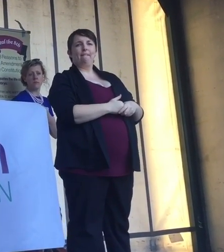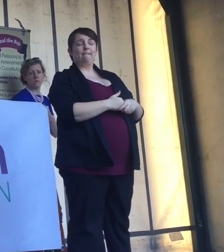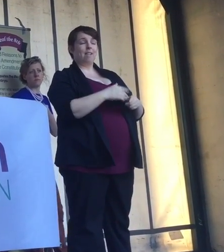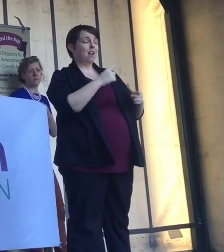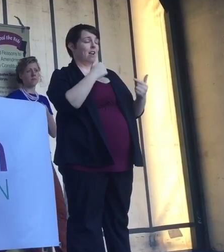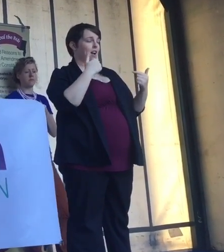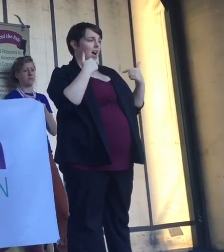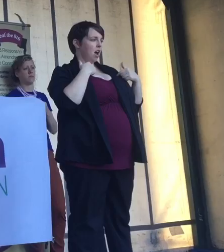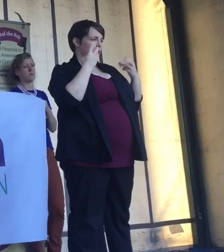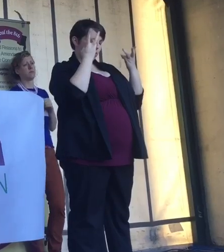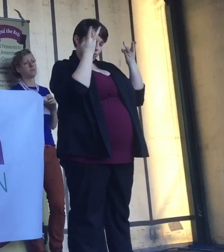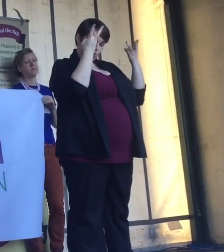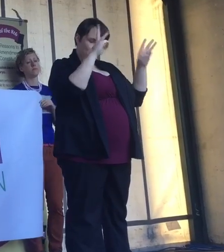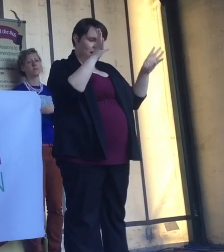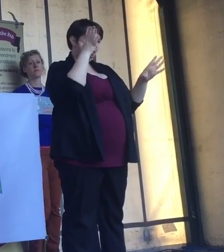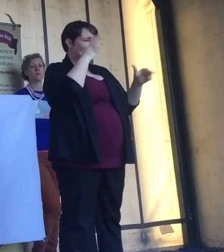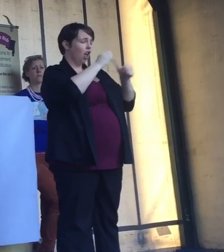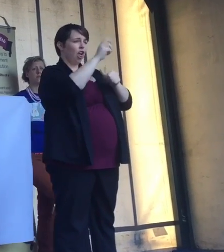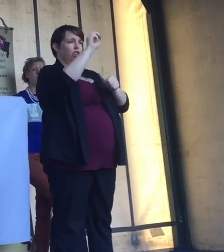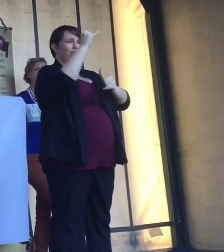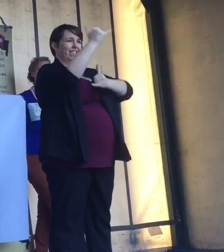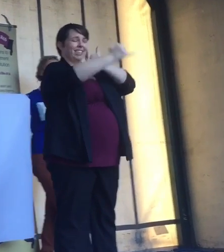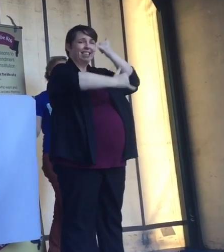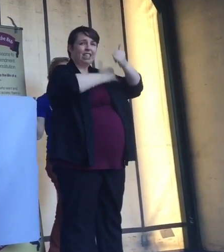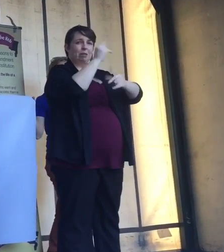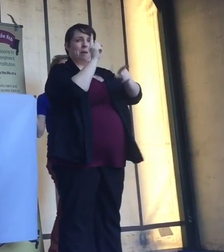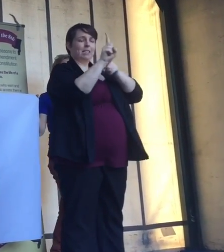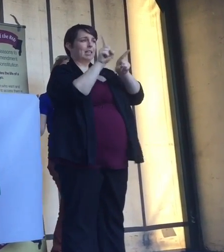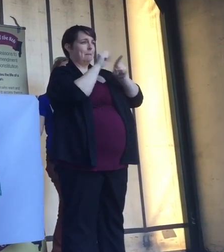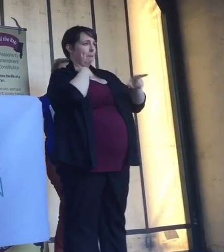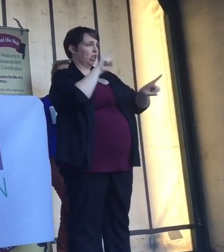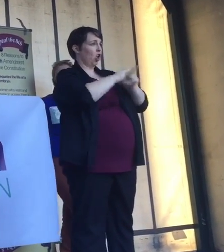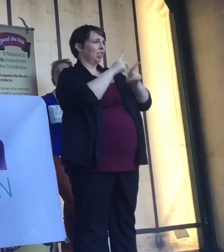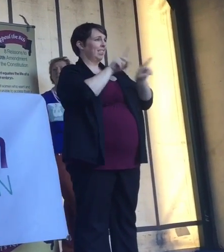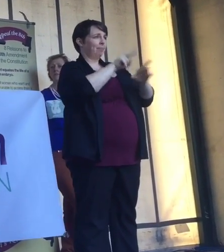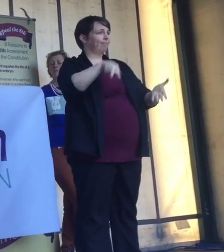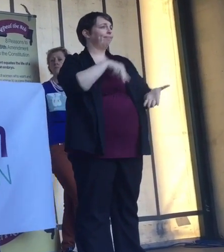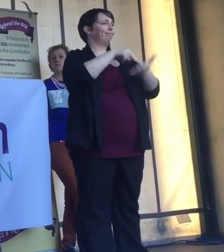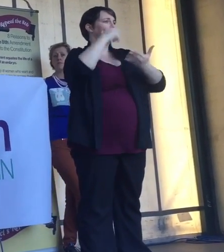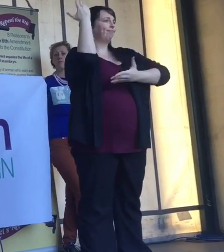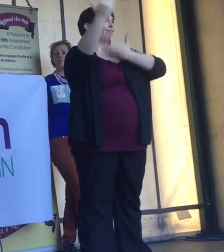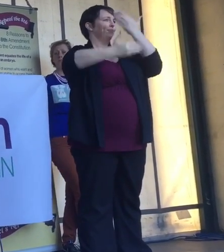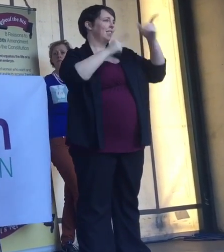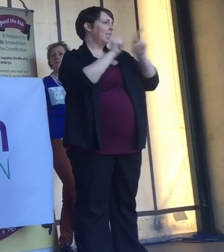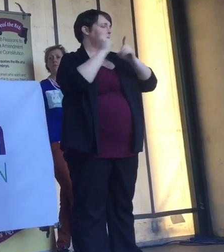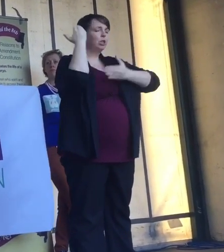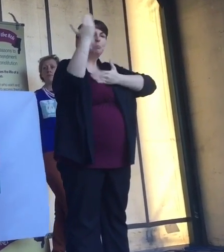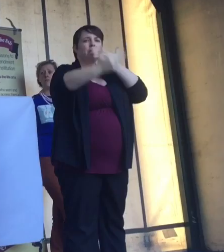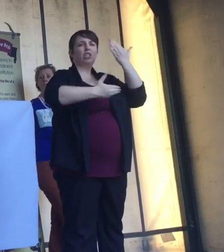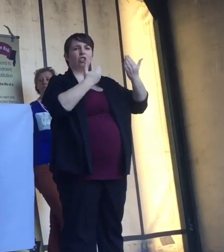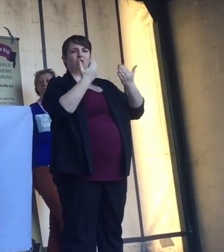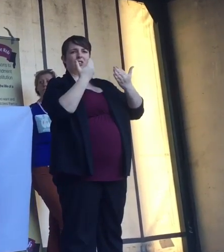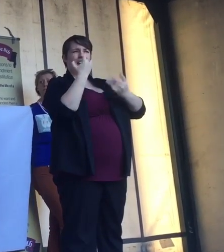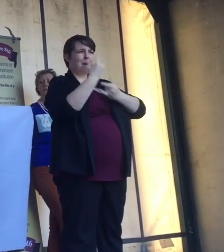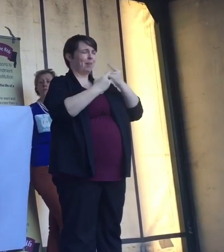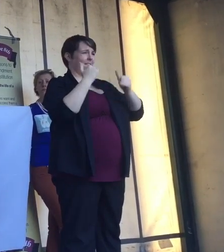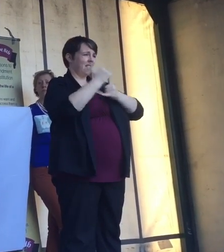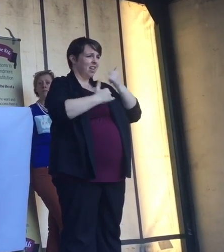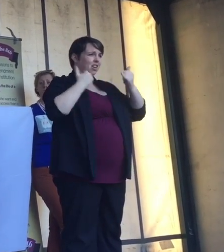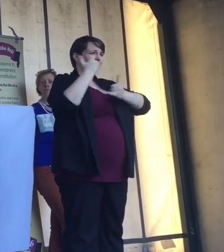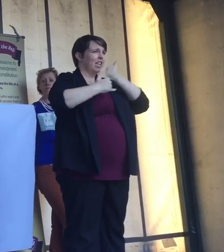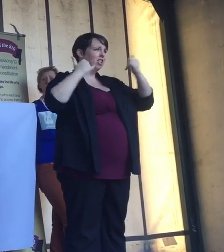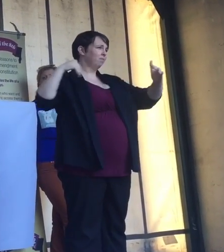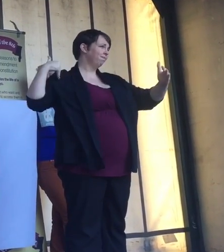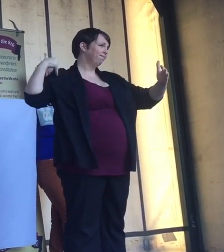I will not allow another 30 years to go by so that she can be standing on this stage, making the same speeches that have been made year on